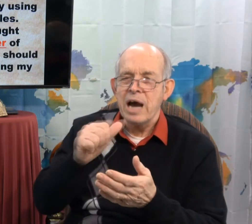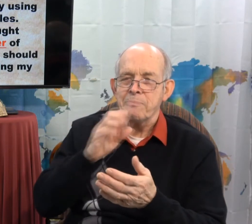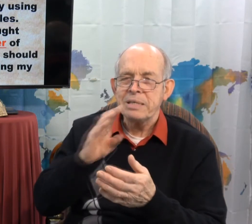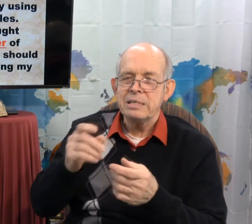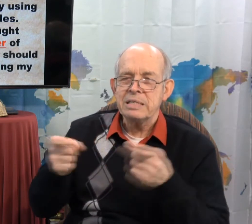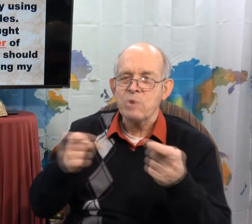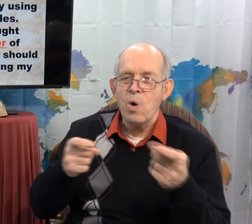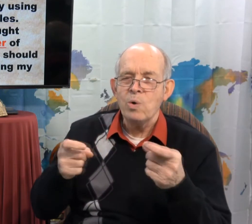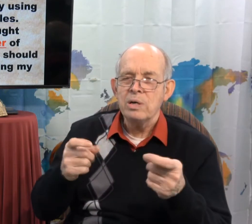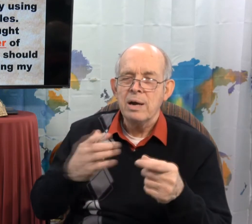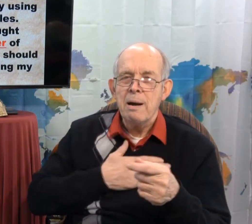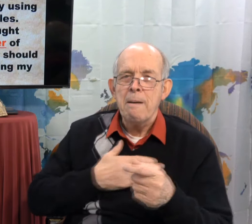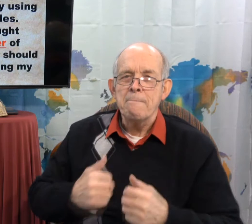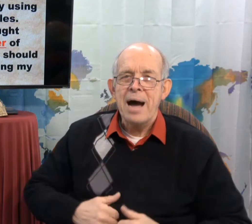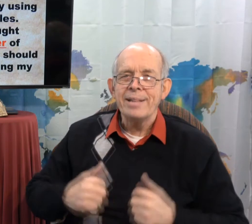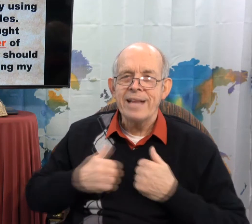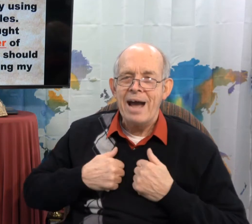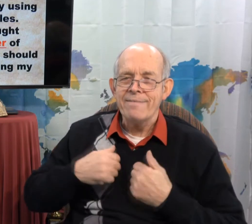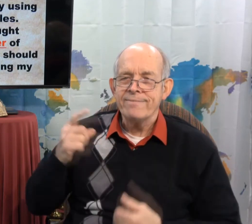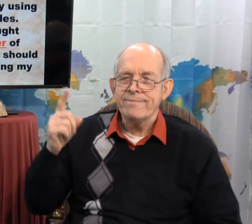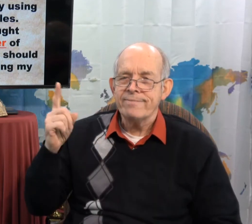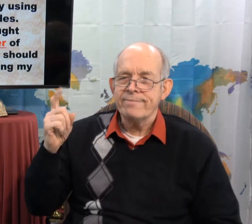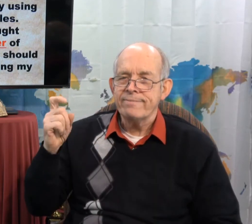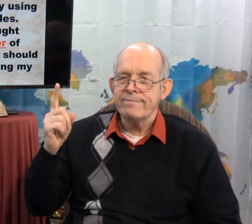be controlled by life.